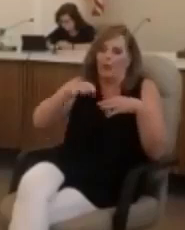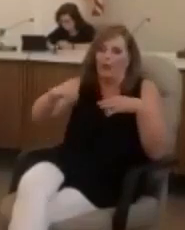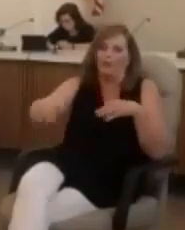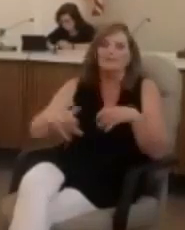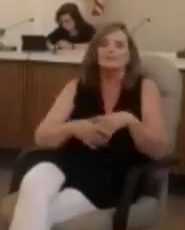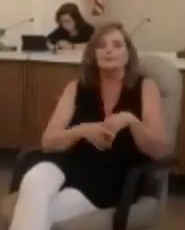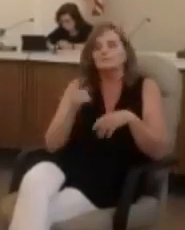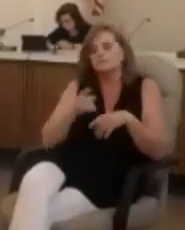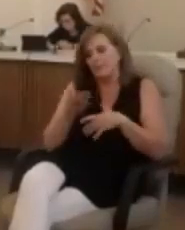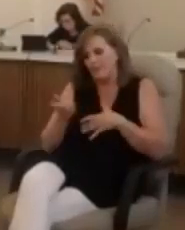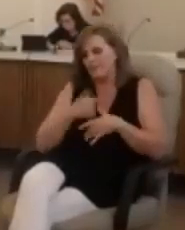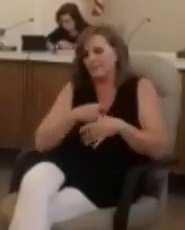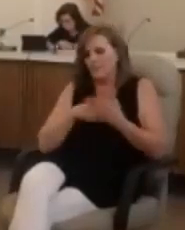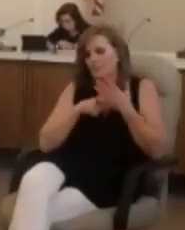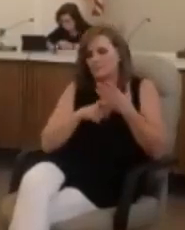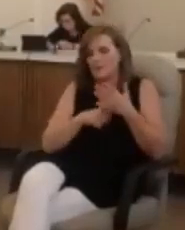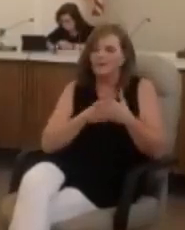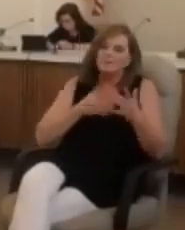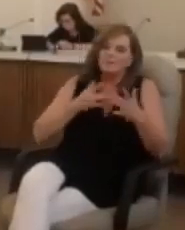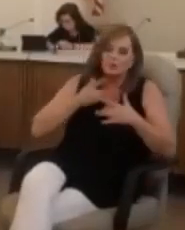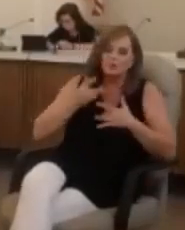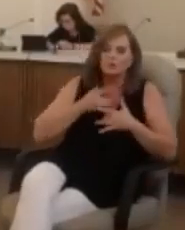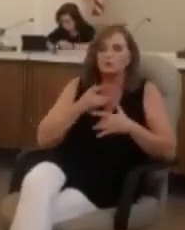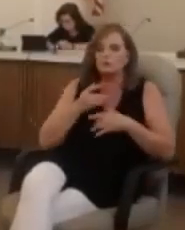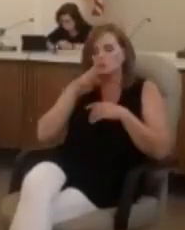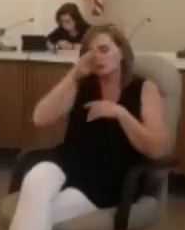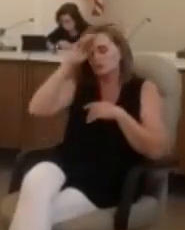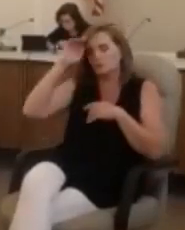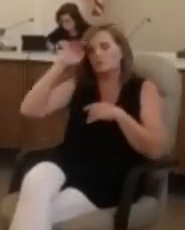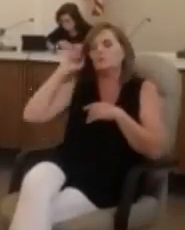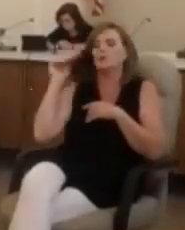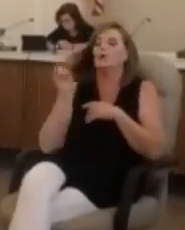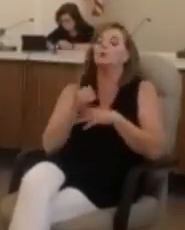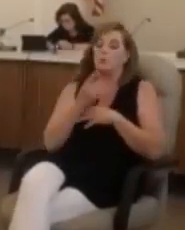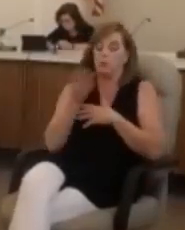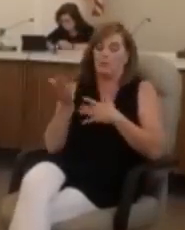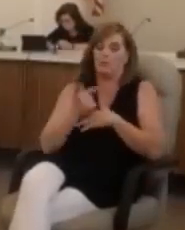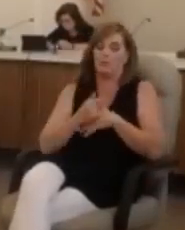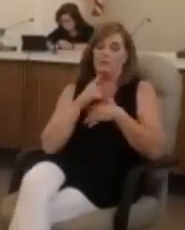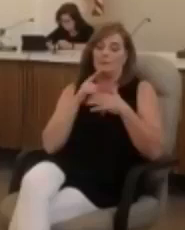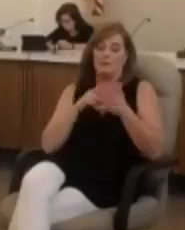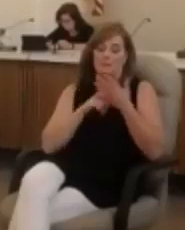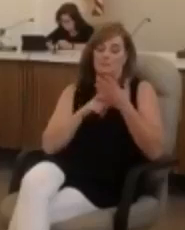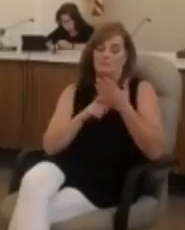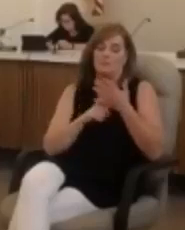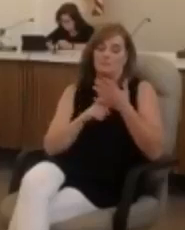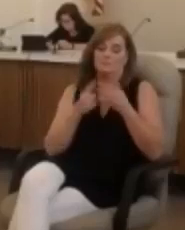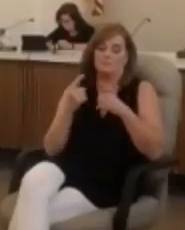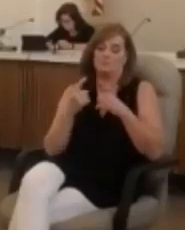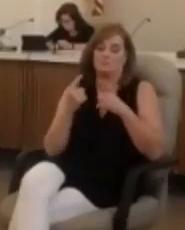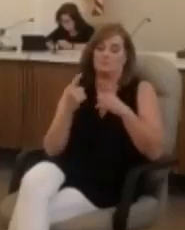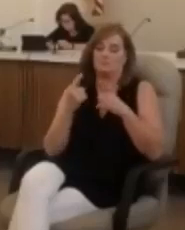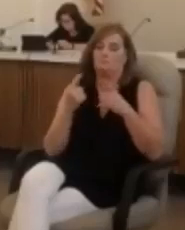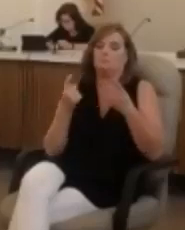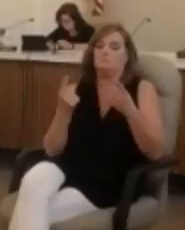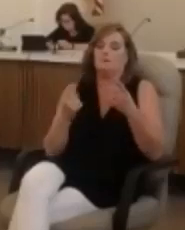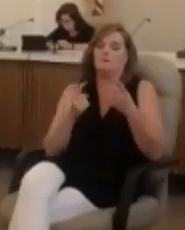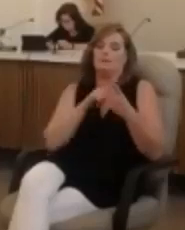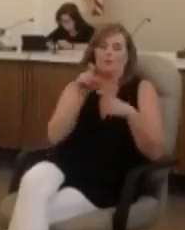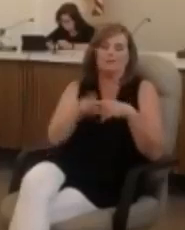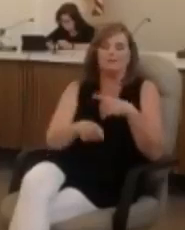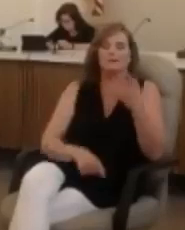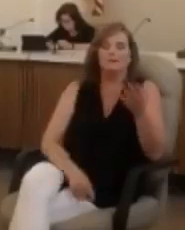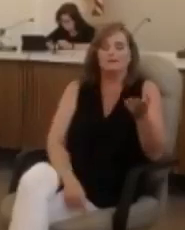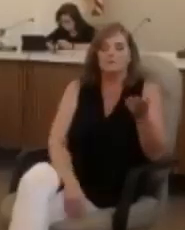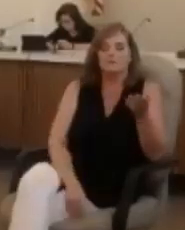talked about is if there are concerns. So there was one of the things that's been brought up is the question of there being the